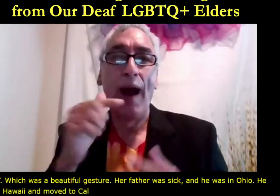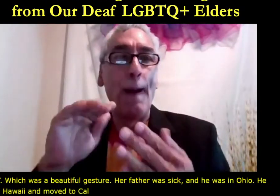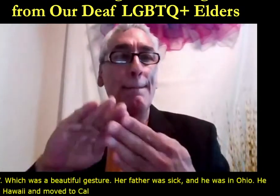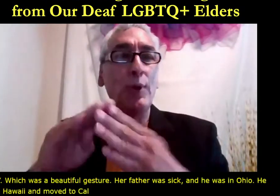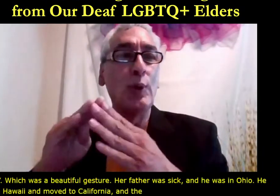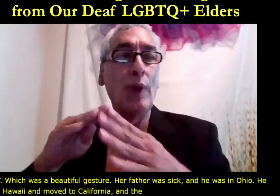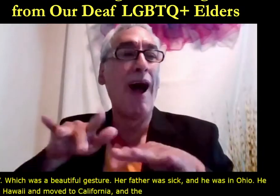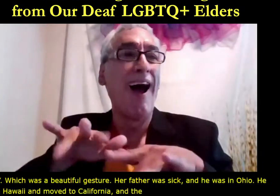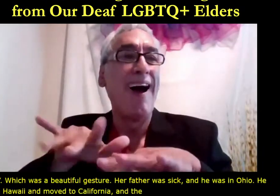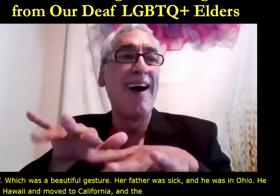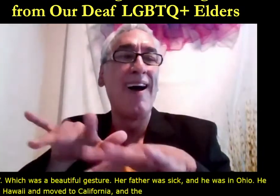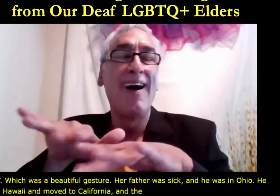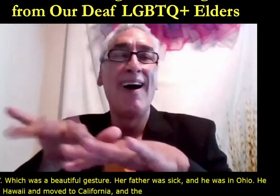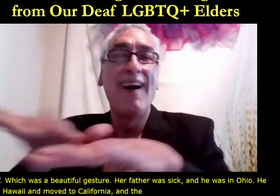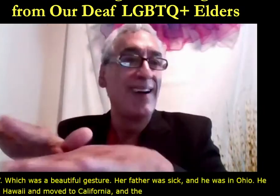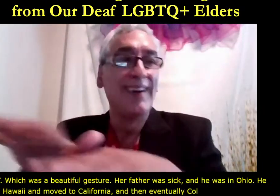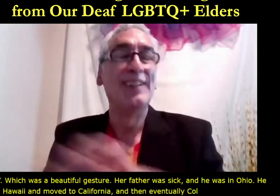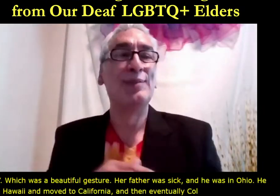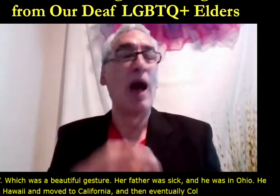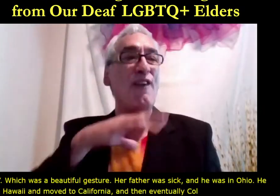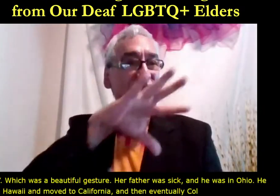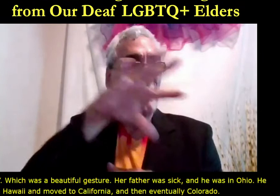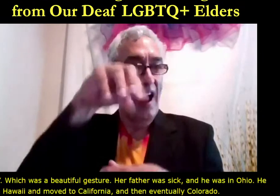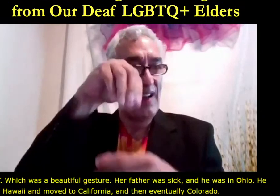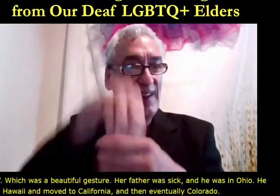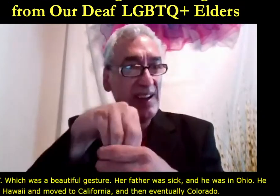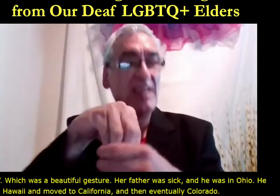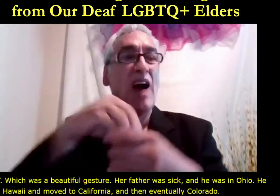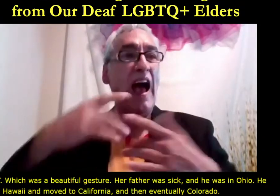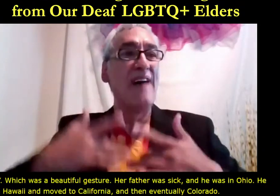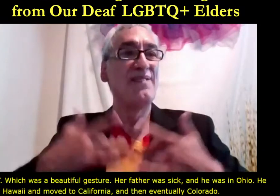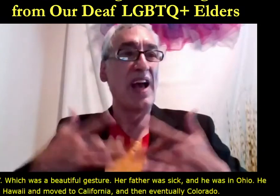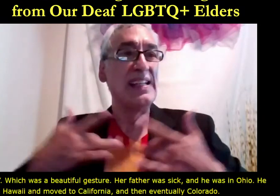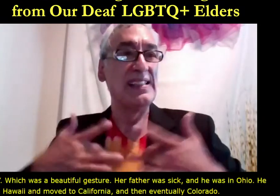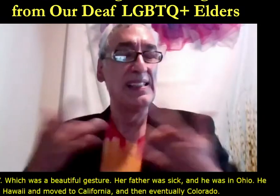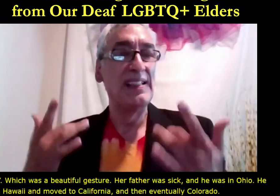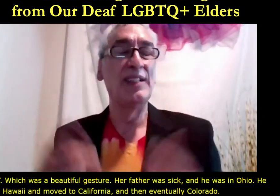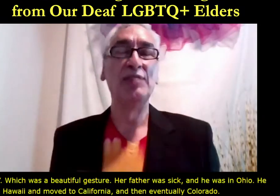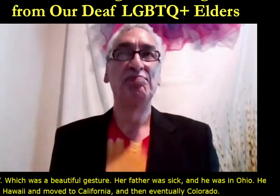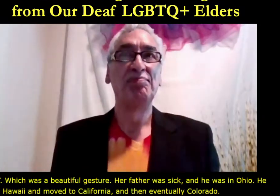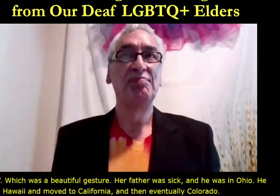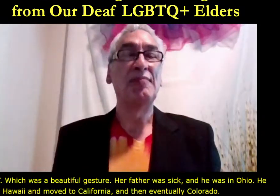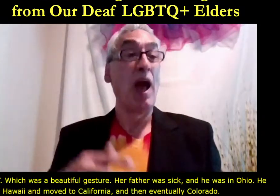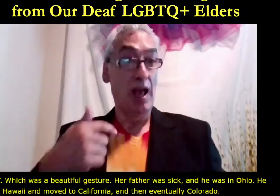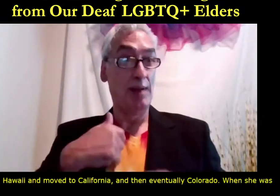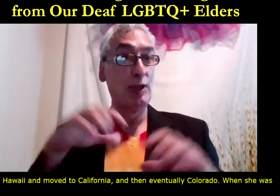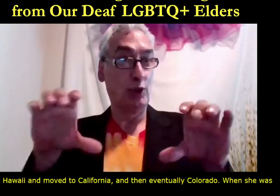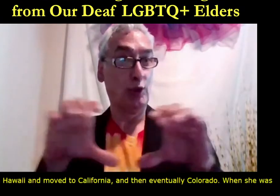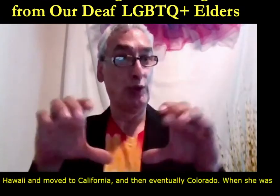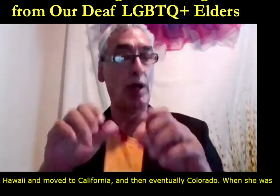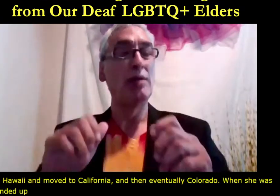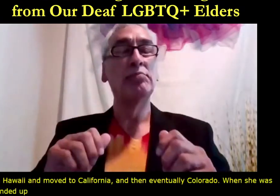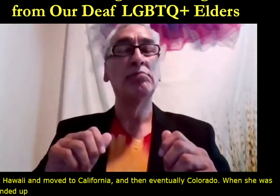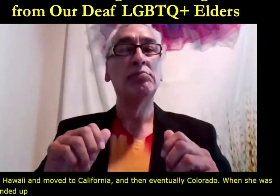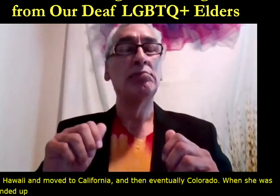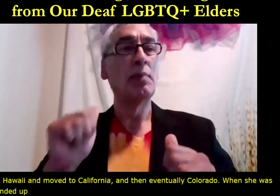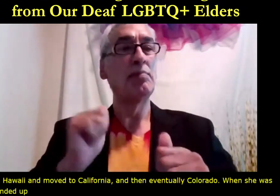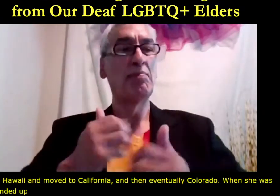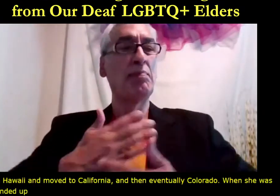um when she was gone though i ended up deciding to embrace my homosexuality and only dated men from then